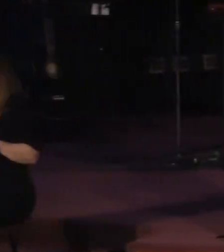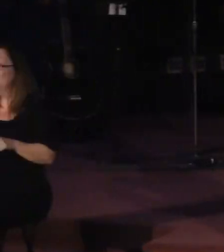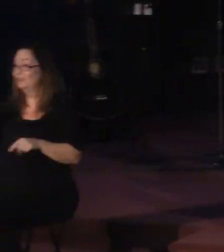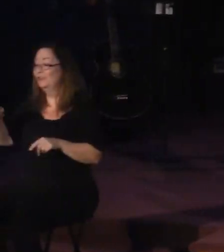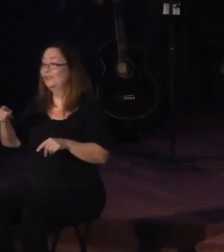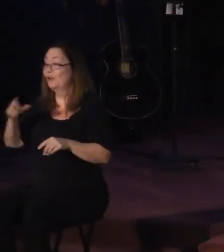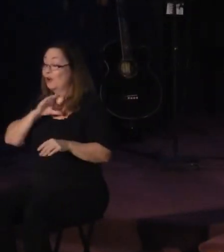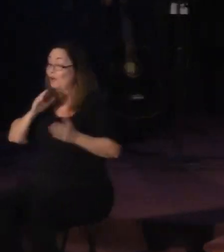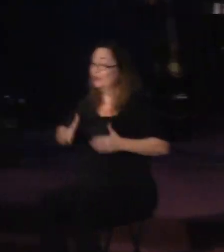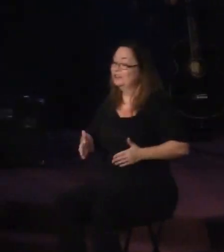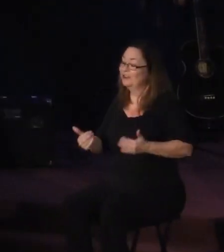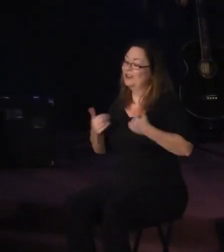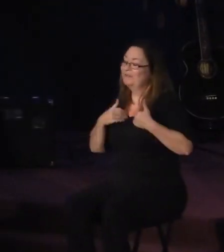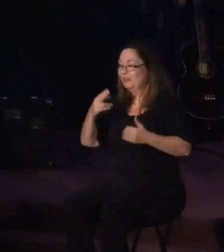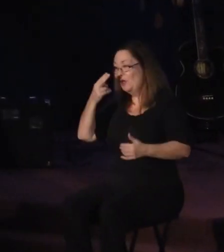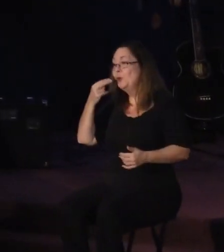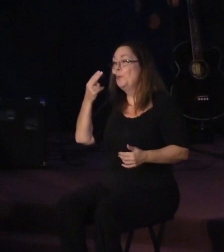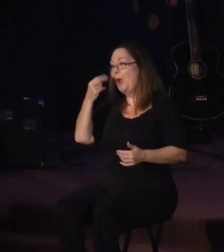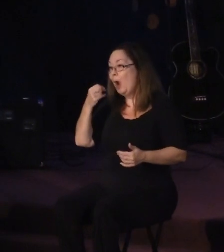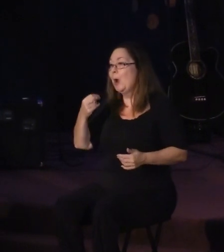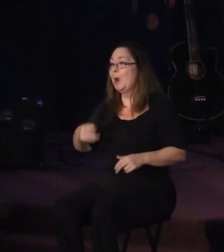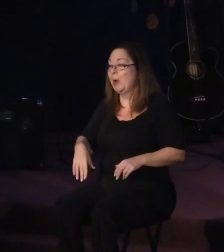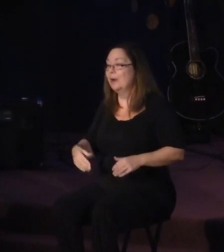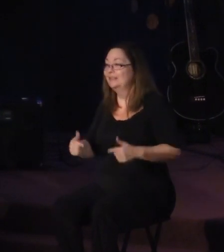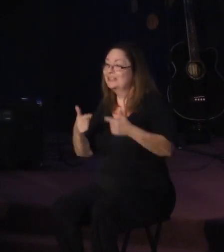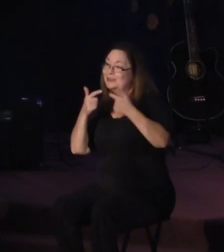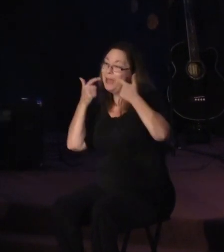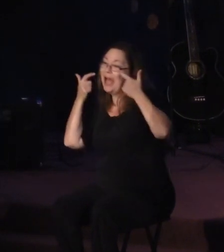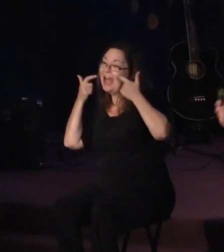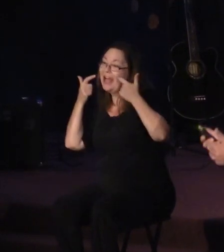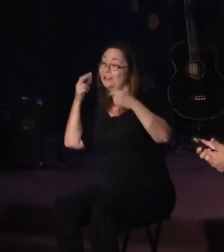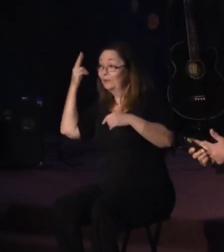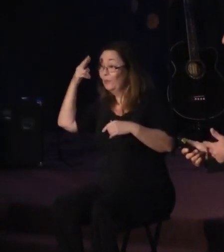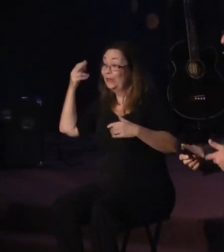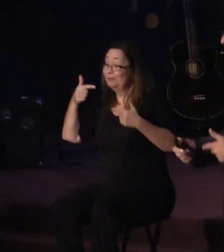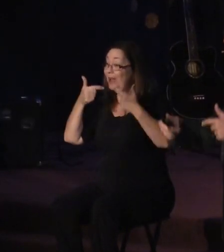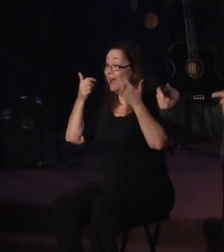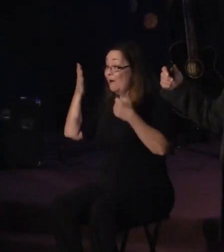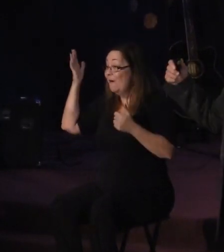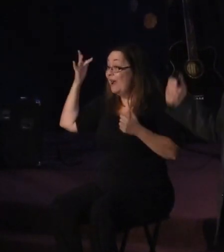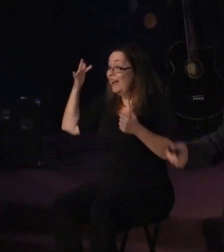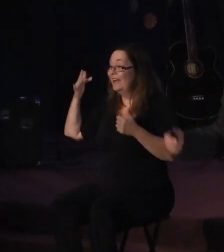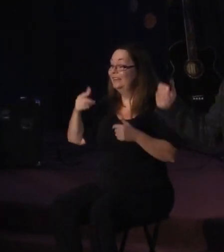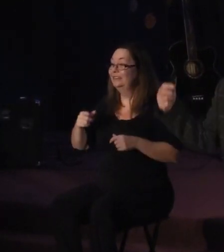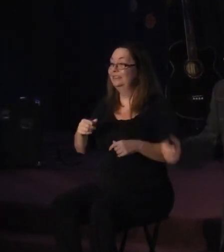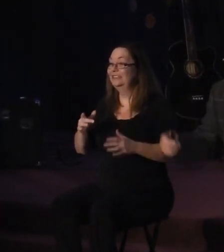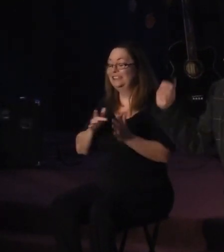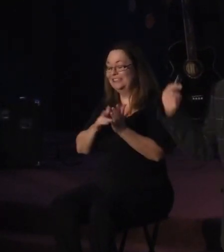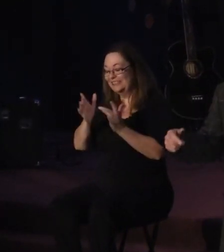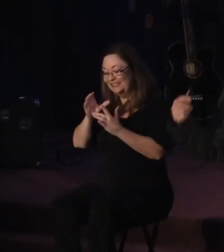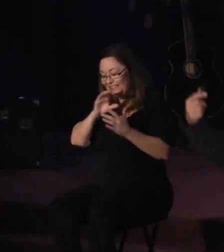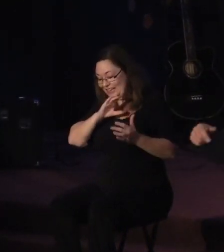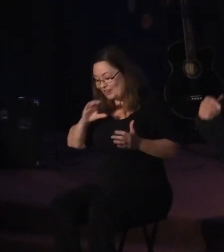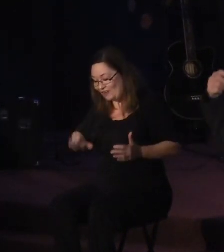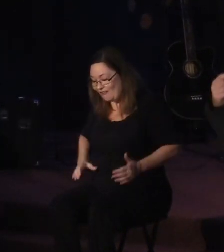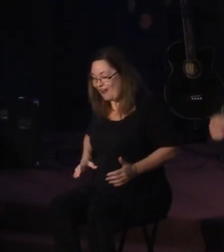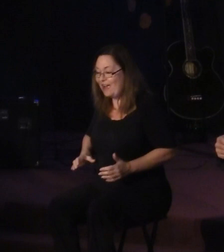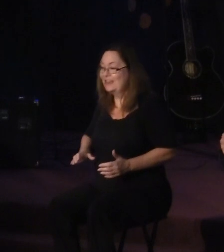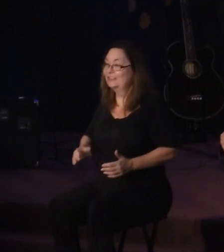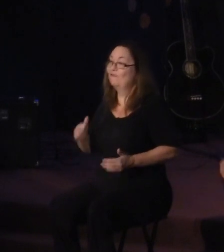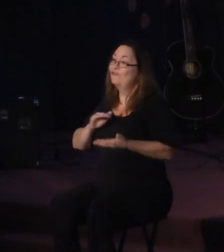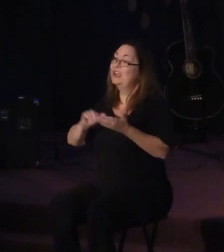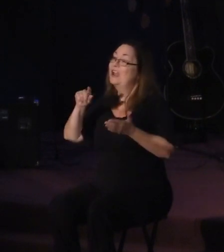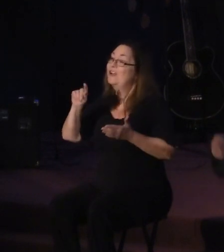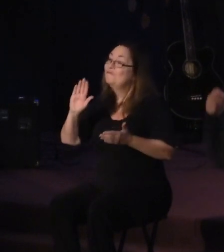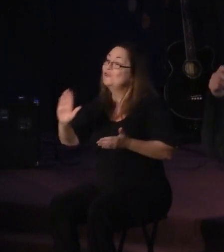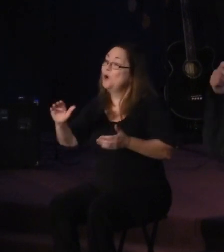who has a sense of humor, and you got a smile on your face. And the reason you got a smile on your face is because Jesus Christ flat right out forgave